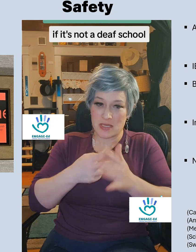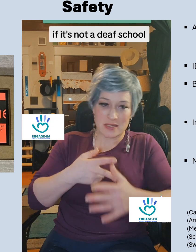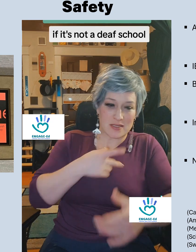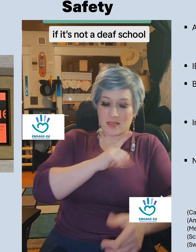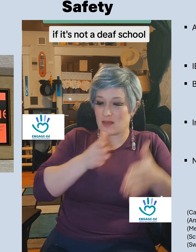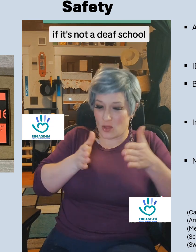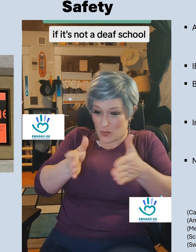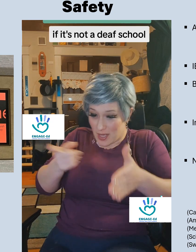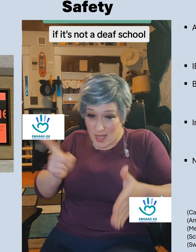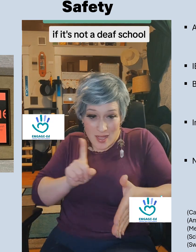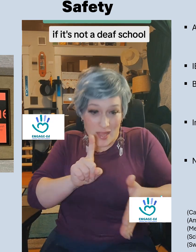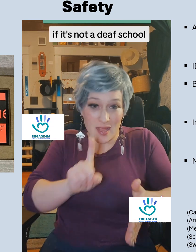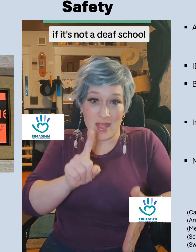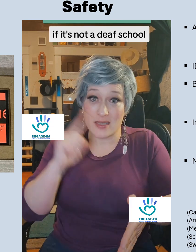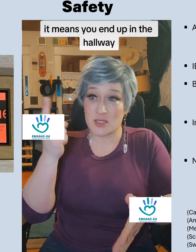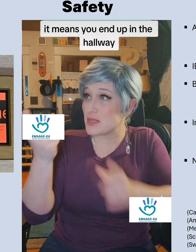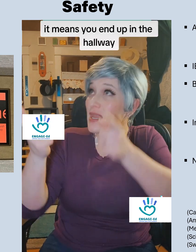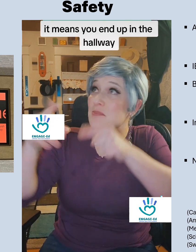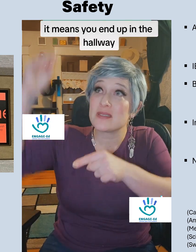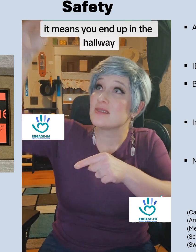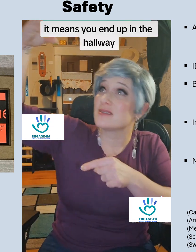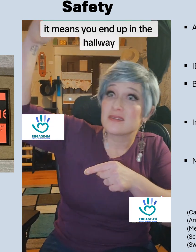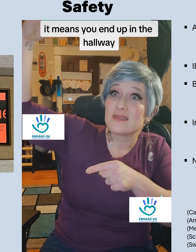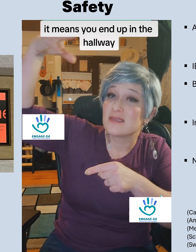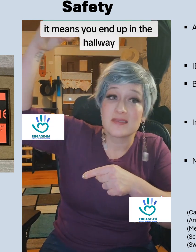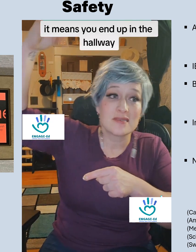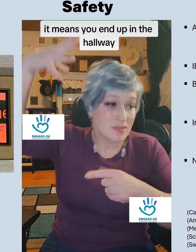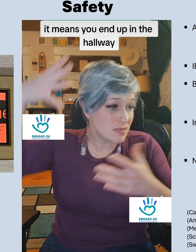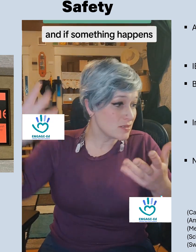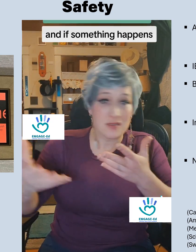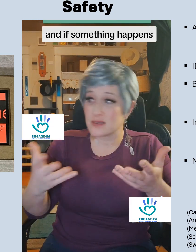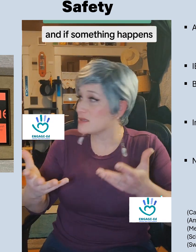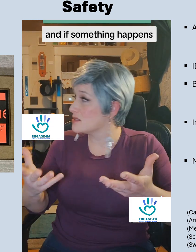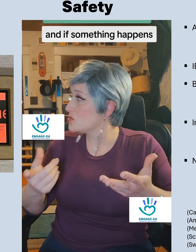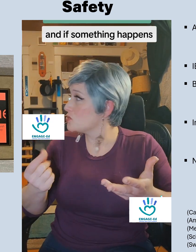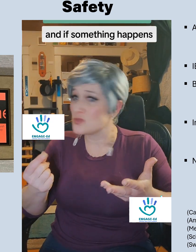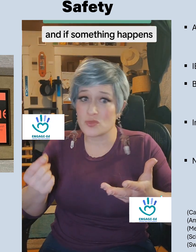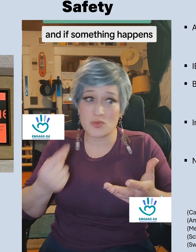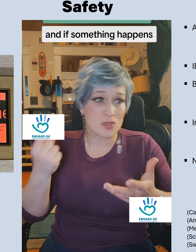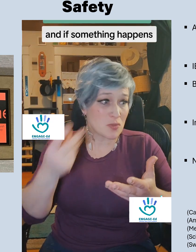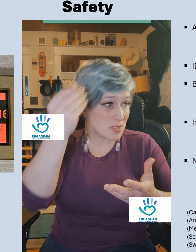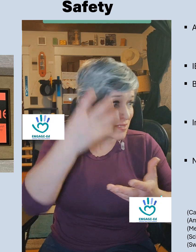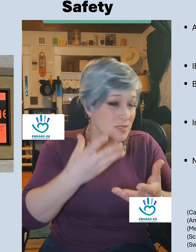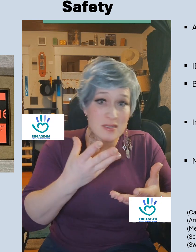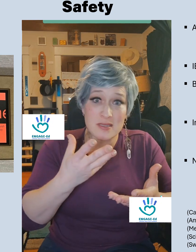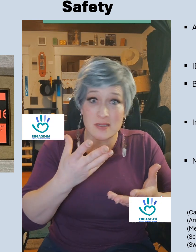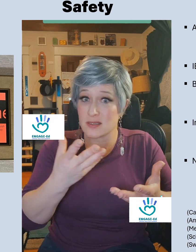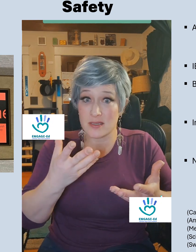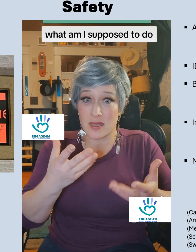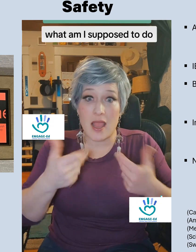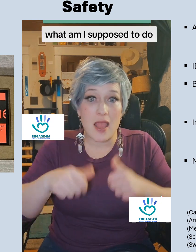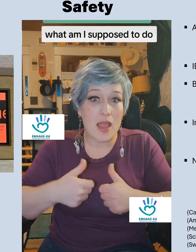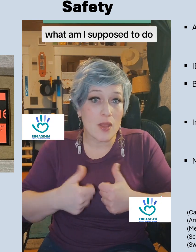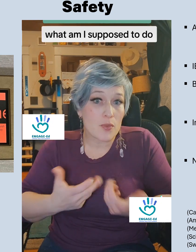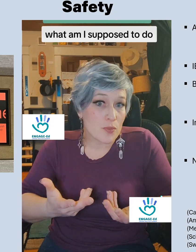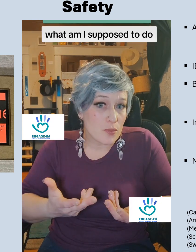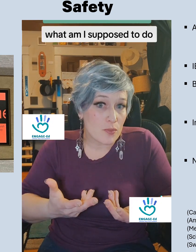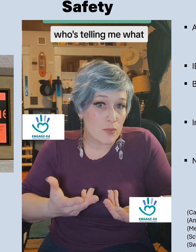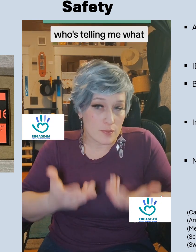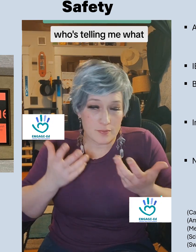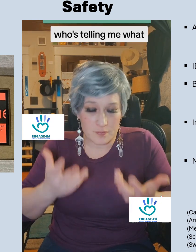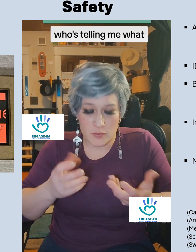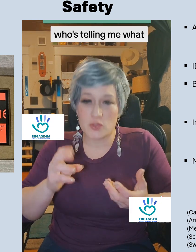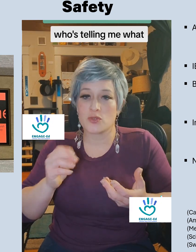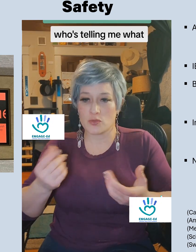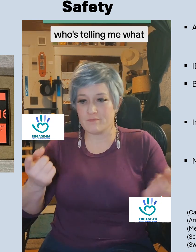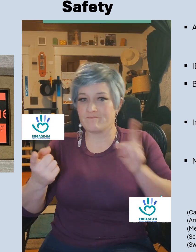If it's not a deaf school, it means you end up in the hallway, and if something happens, what am I supposed to do? Who's